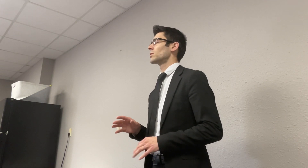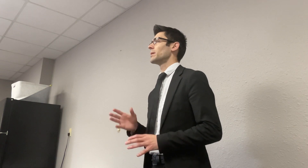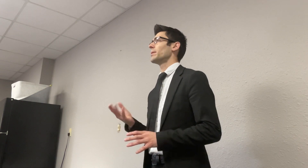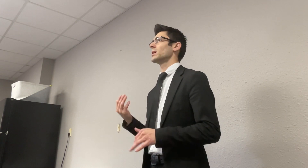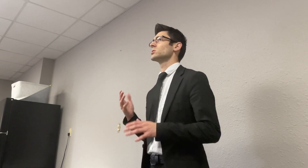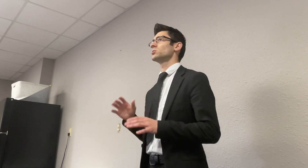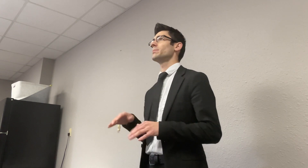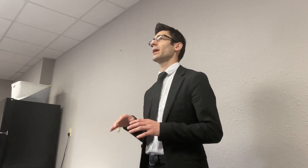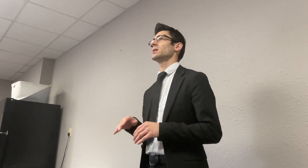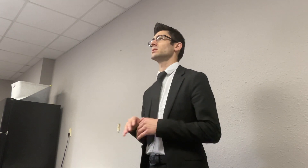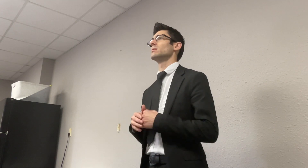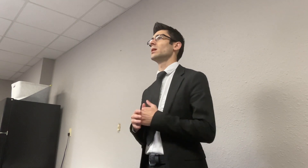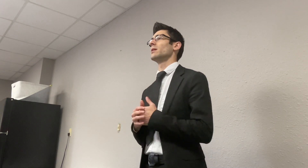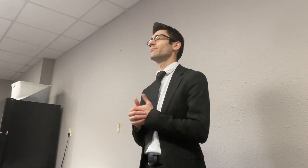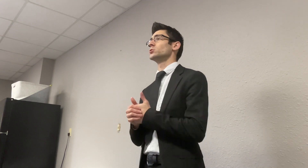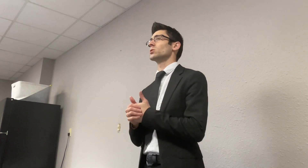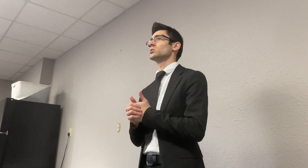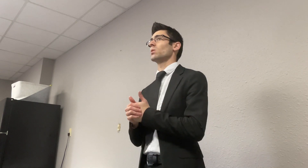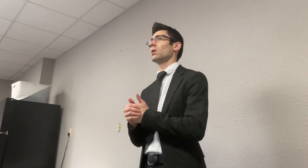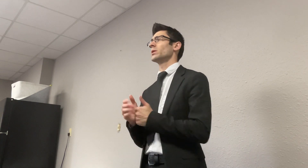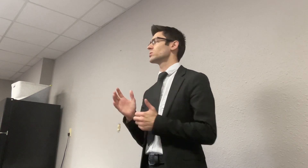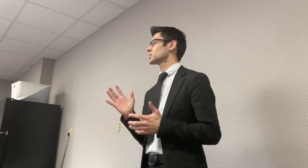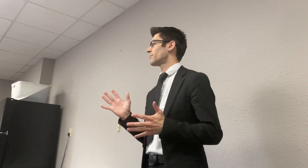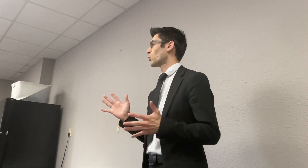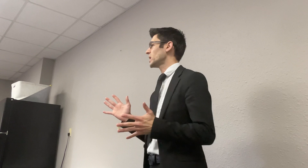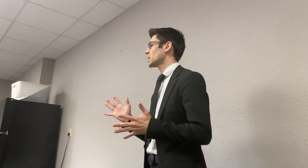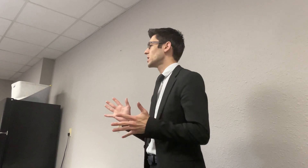okay, Pat, let's do past and future as well. We know the sign for week.